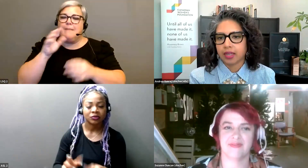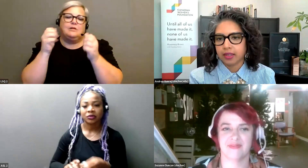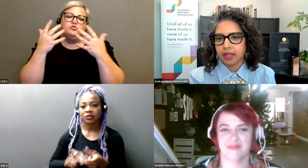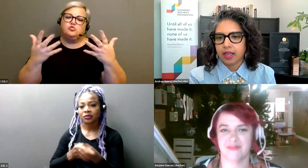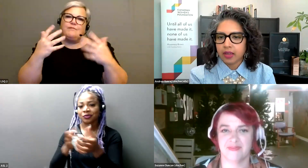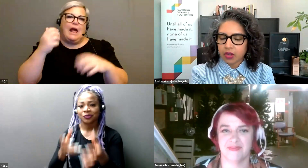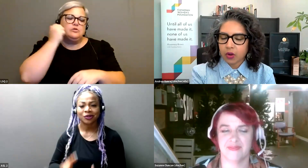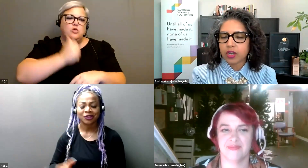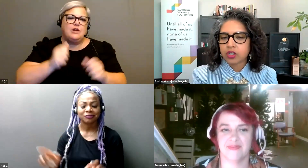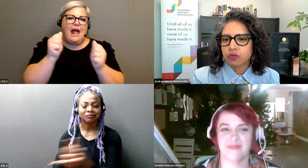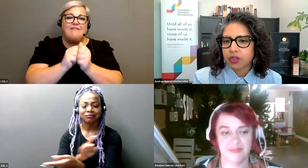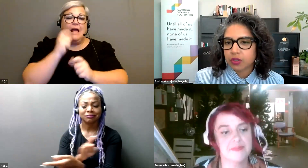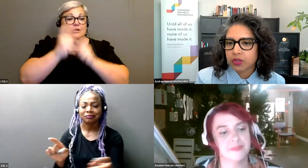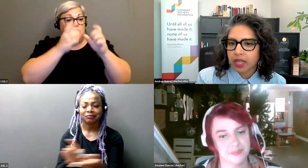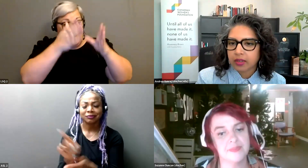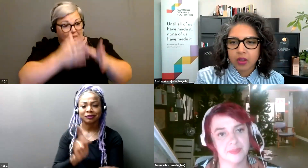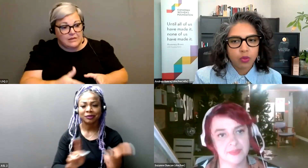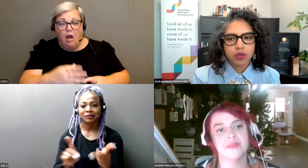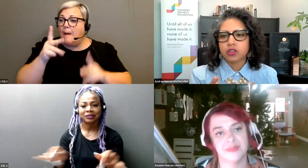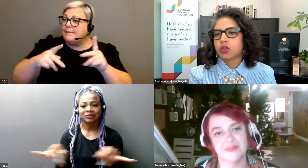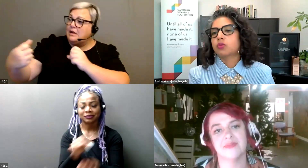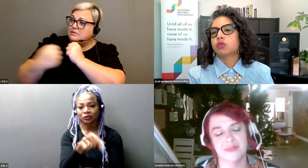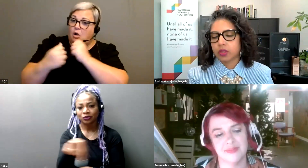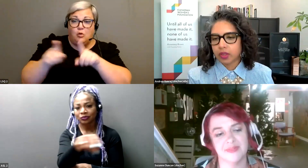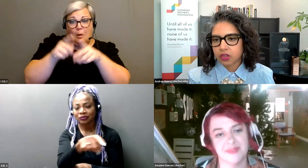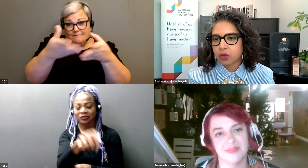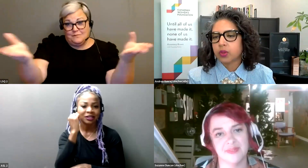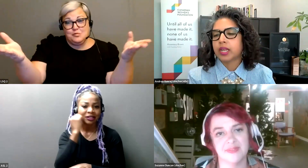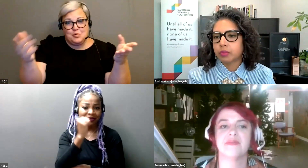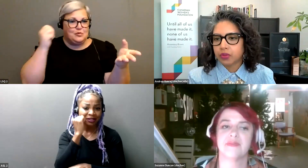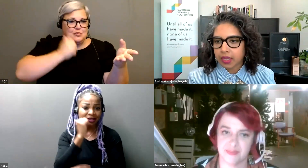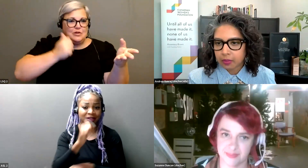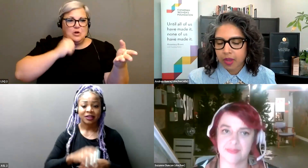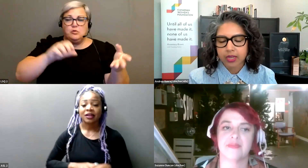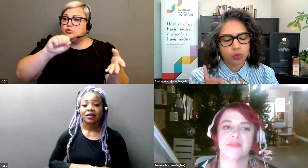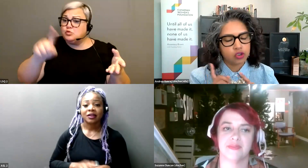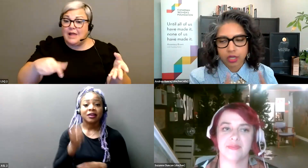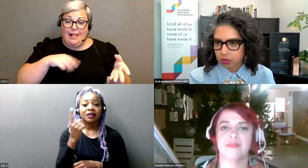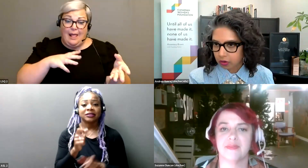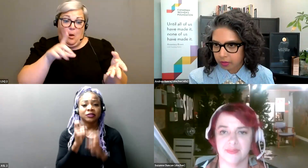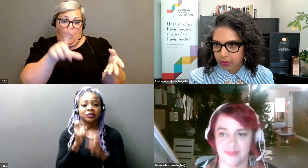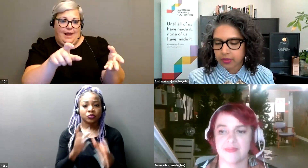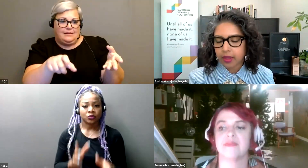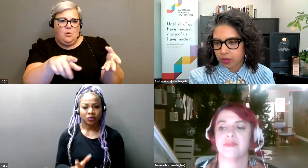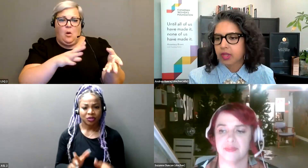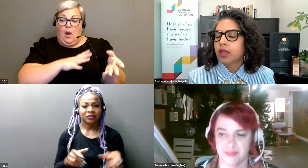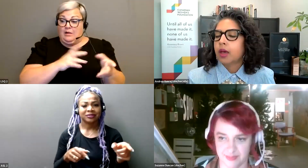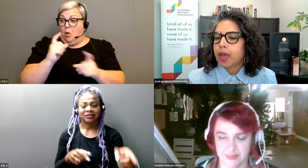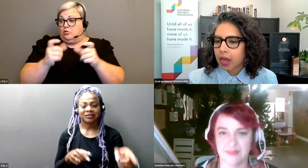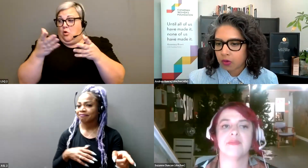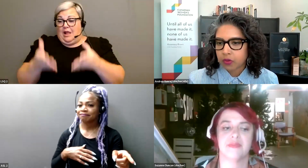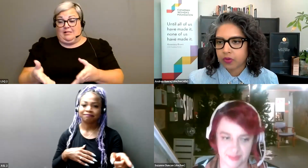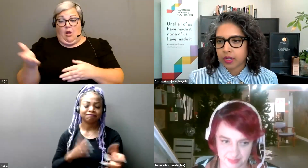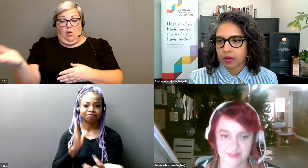single day. I've got a question for you, Suzanne. We've got donors with us who enable the impact we just heard about, and that was